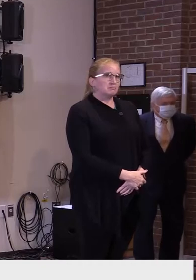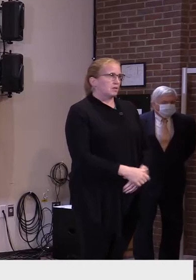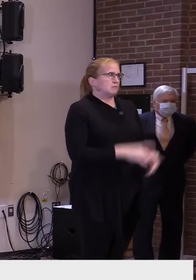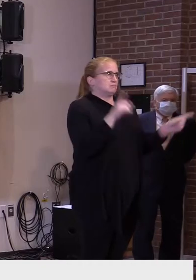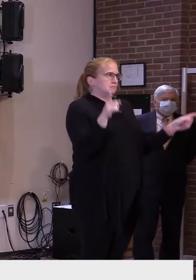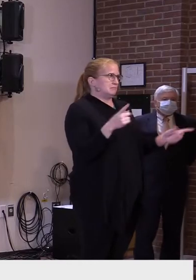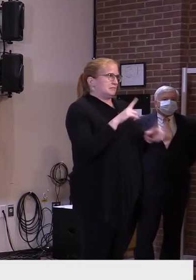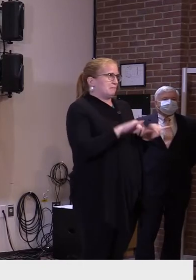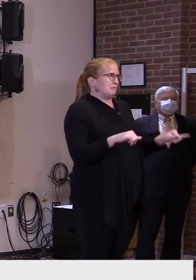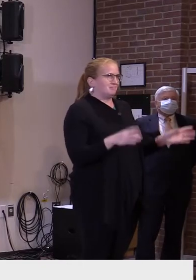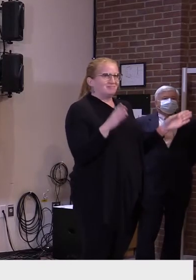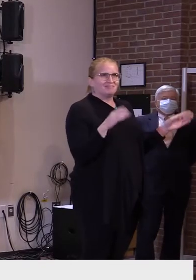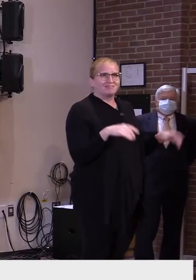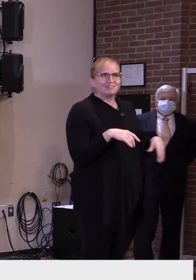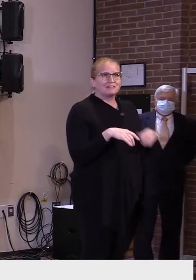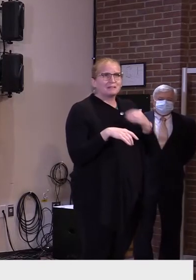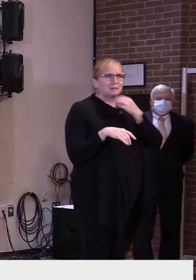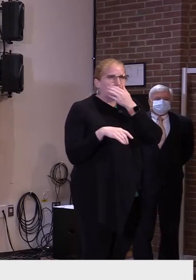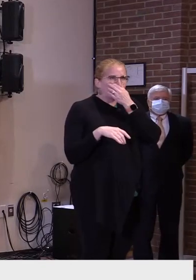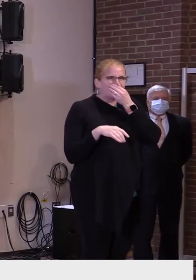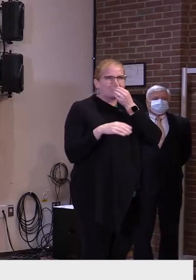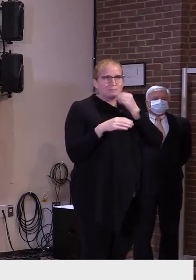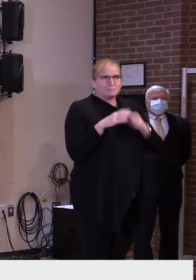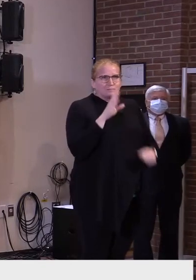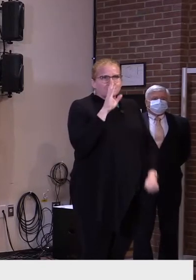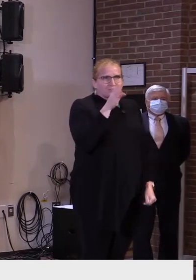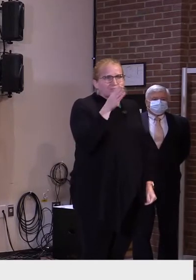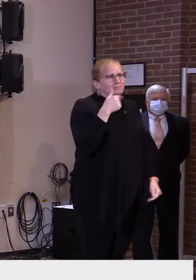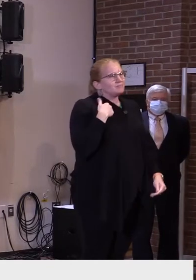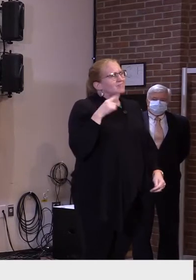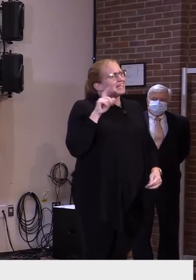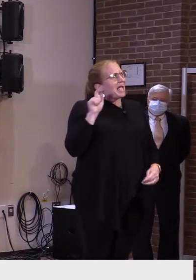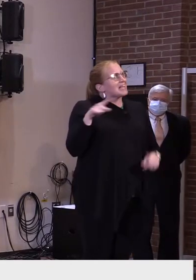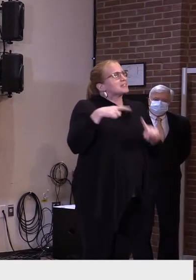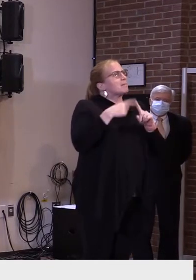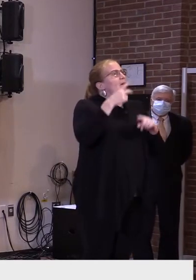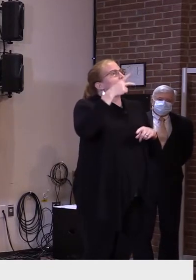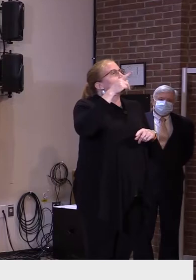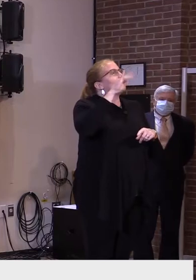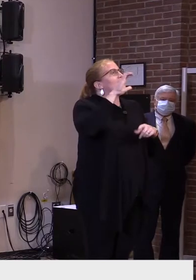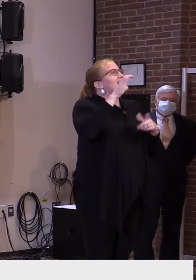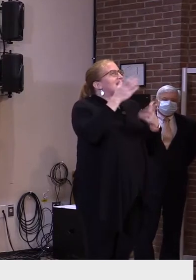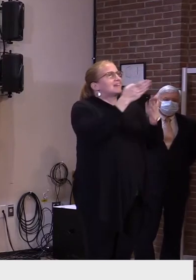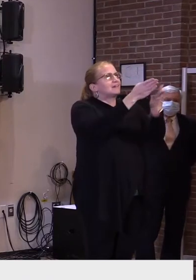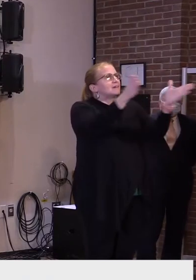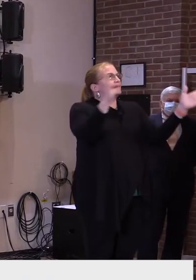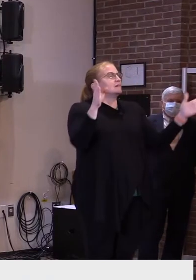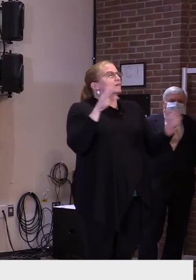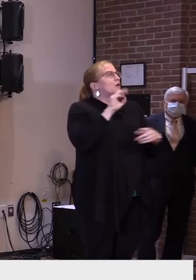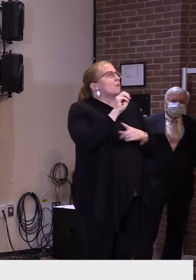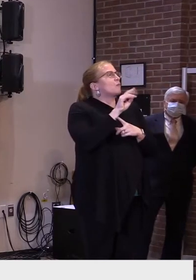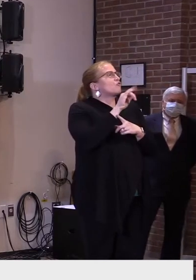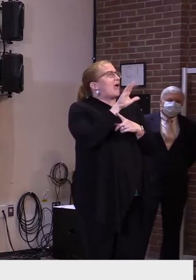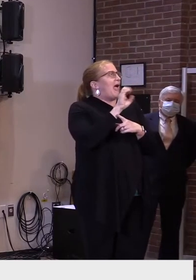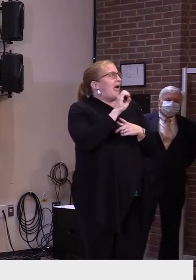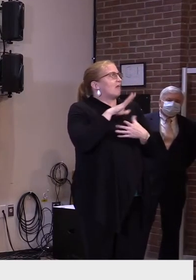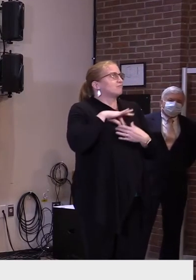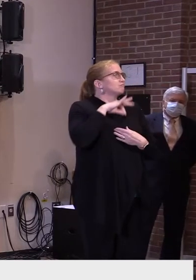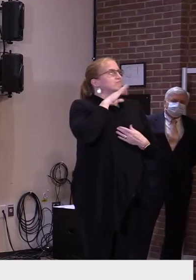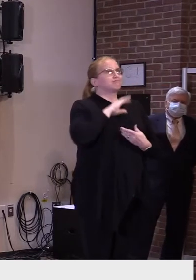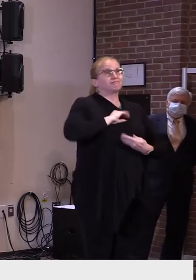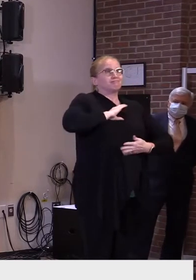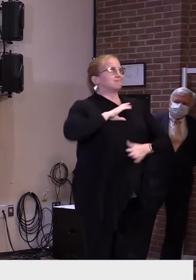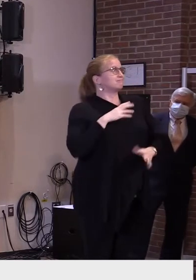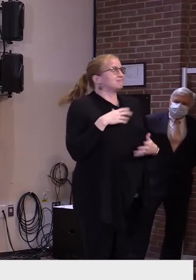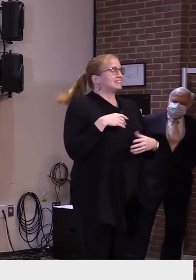I wanted to ask you about public morale. You know, last year we were quite literally the envy of